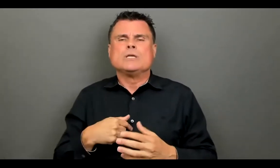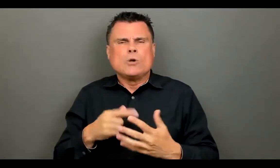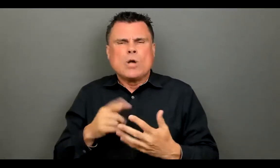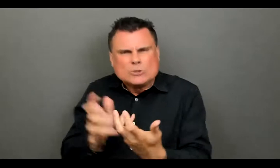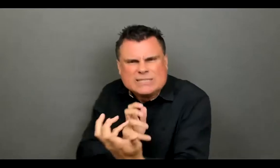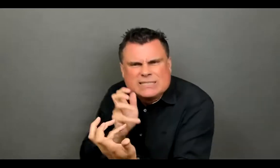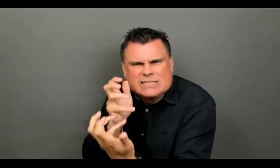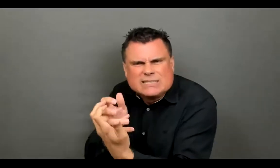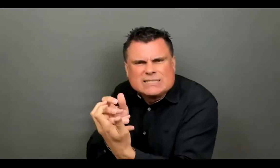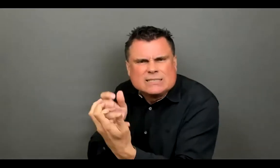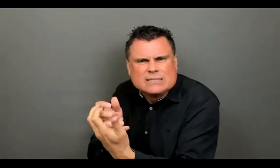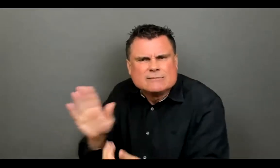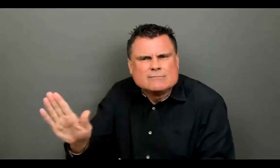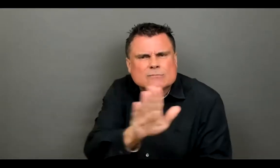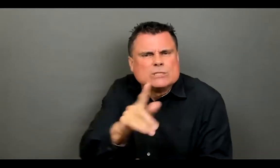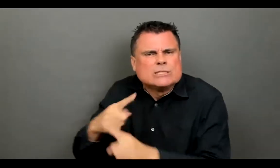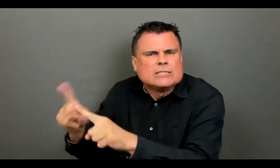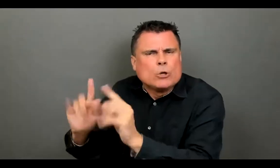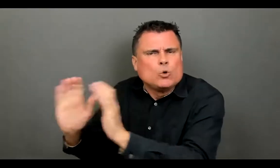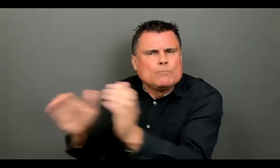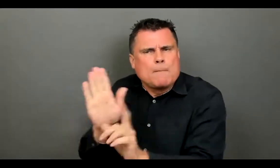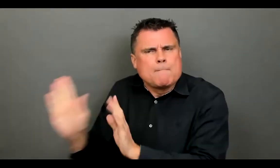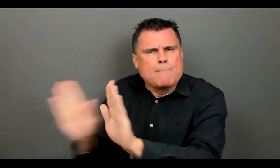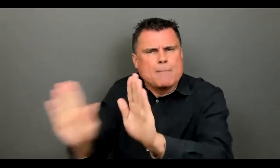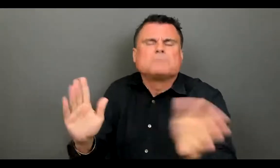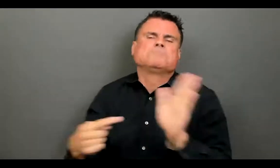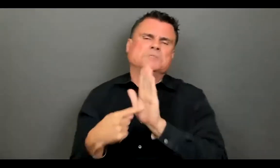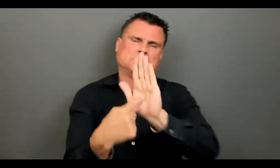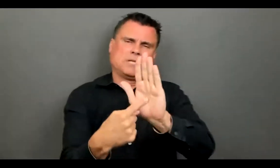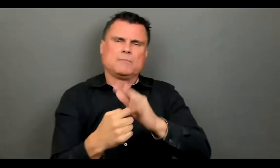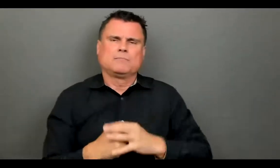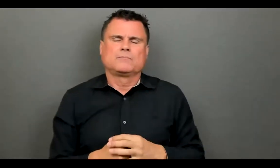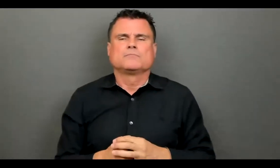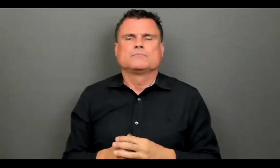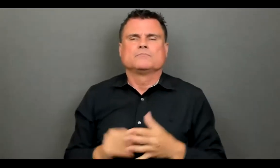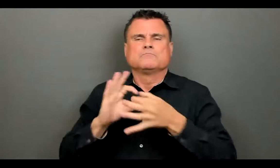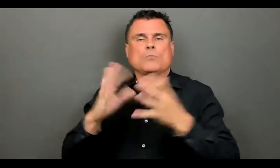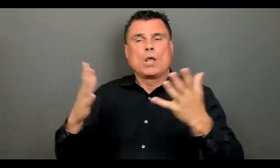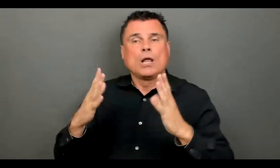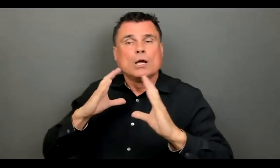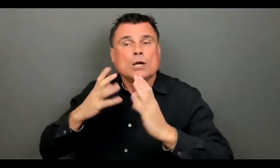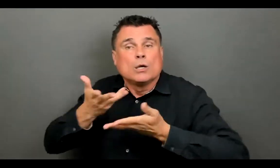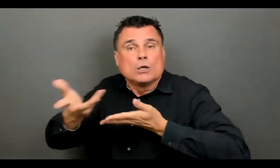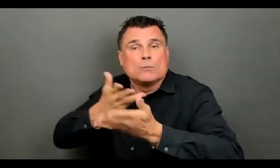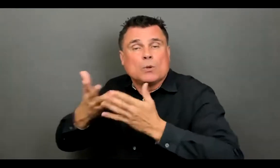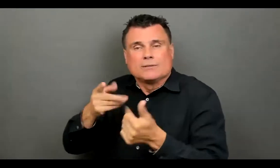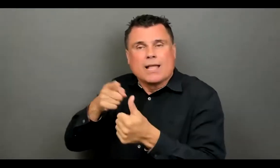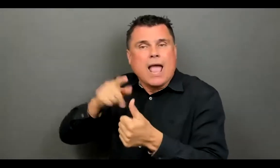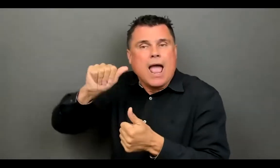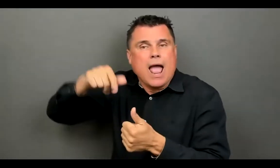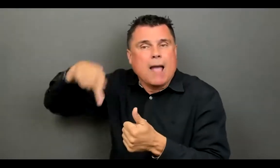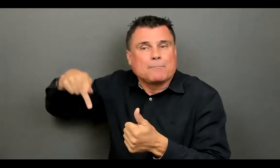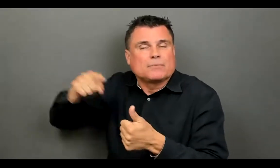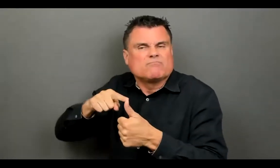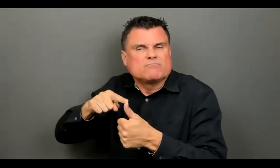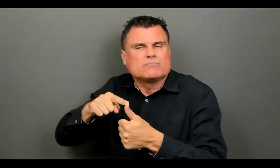needs and preferences. So for example, when creating communication maps, which help to understand people's communication landscapes, we